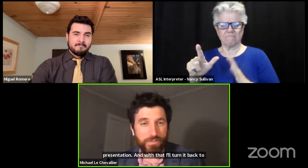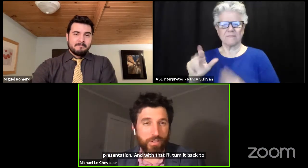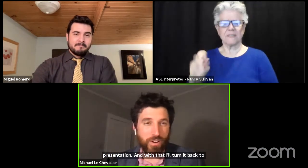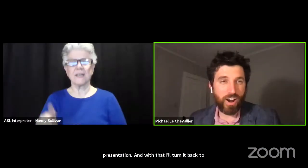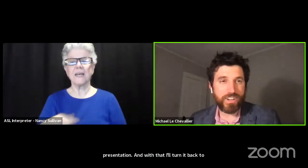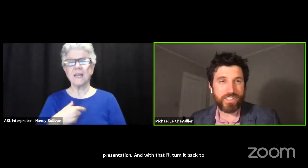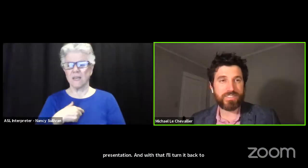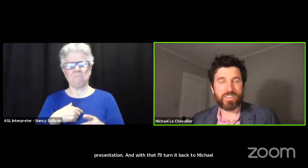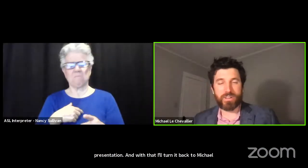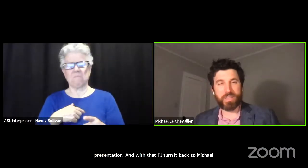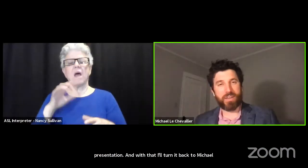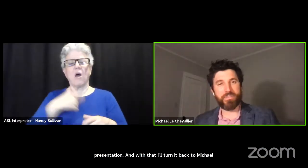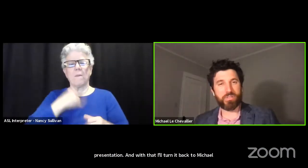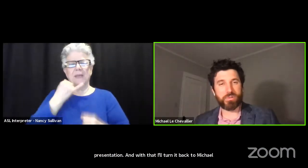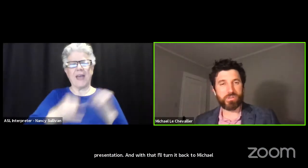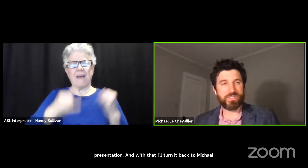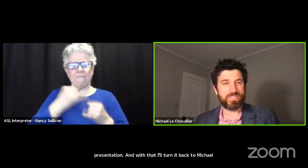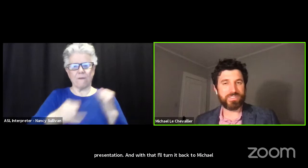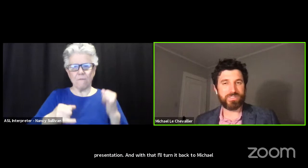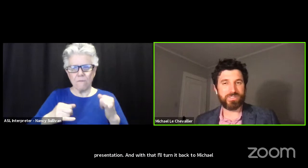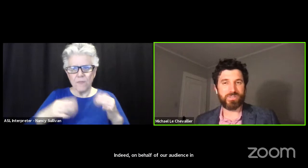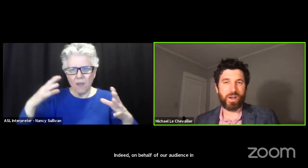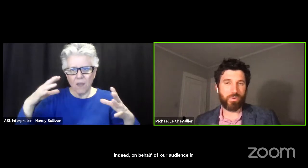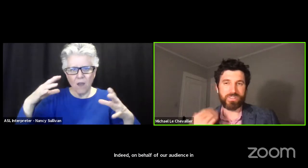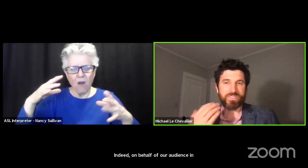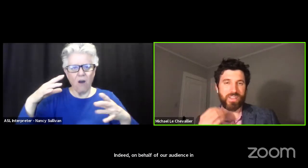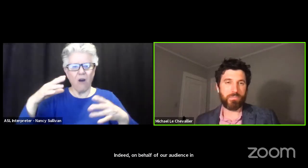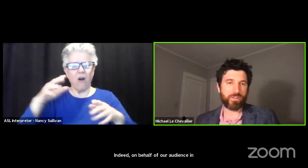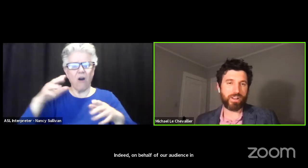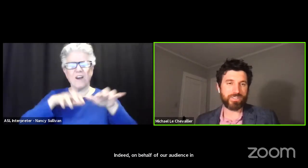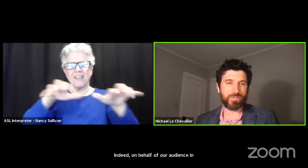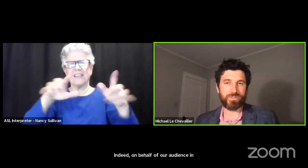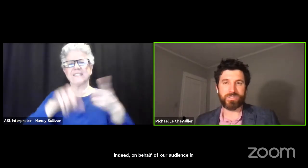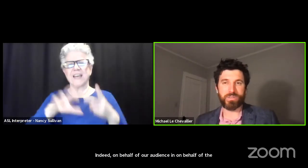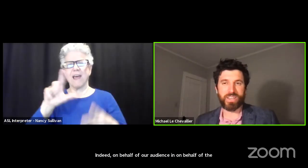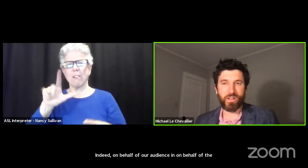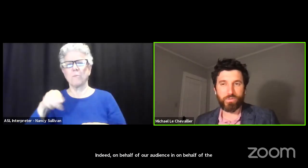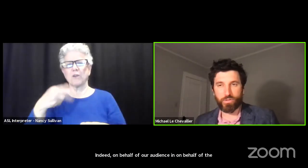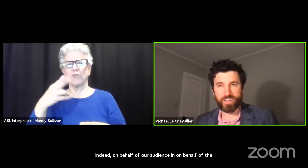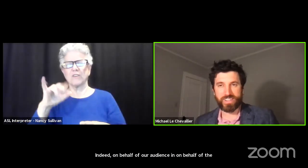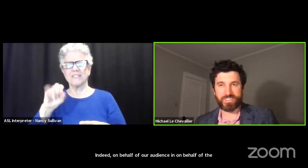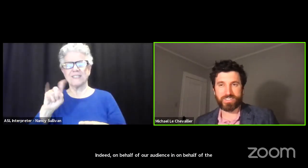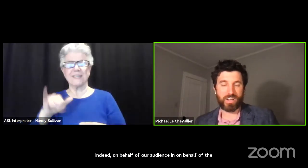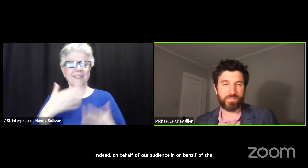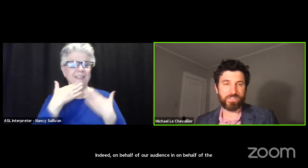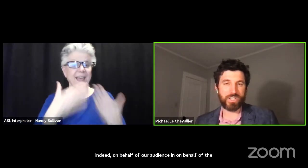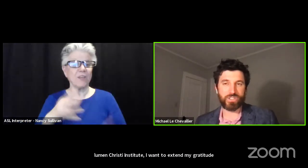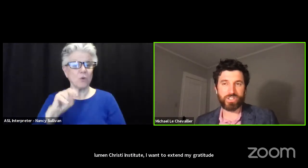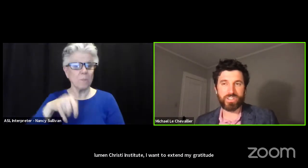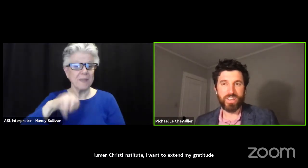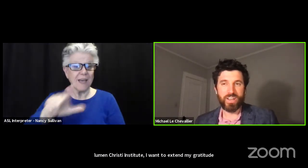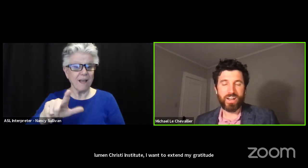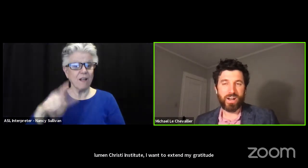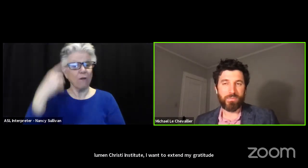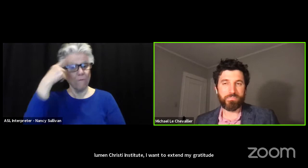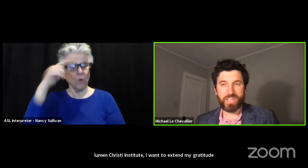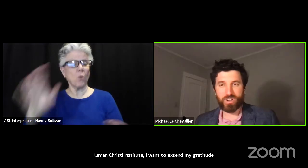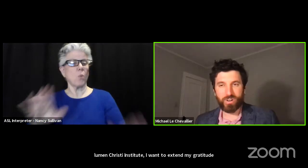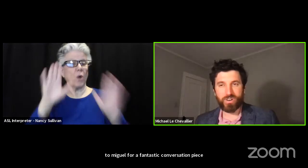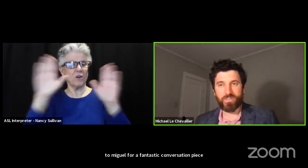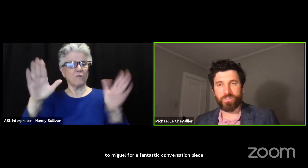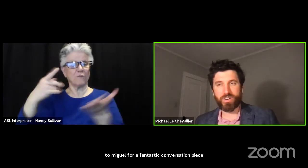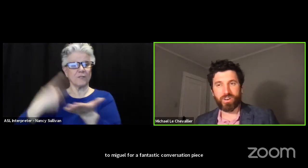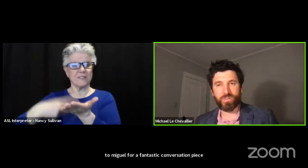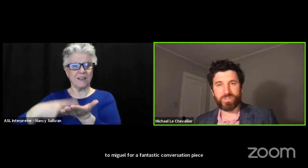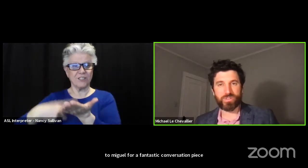On behalf of our audience and on behalf of the Lumen Christi Institute, I want to extend my gratitude to Miguel for a fantastic conversation.